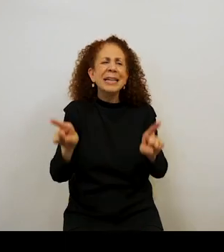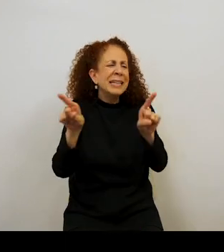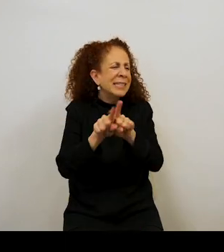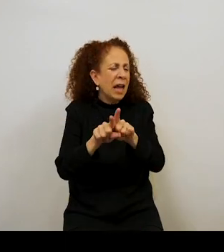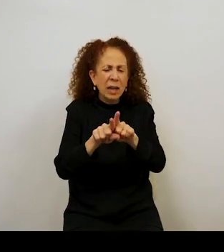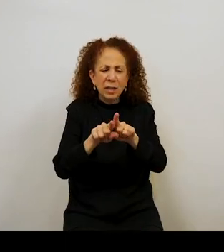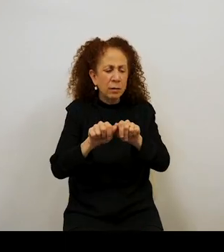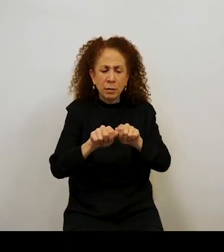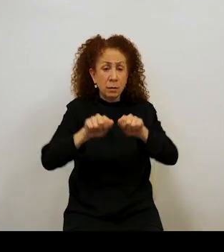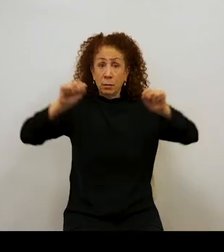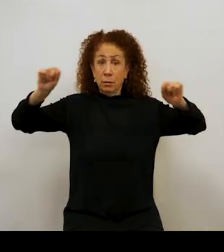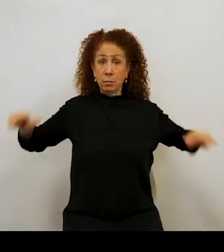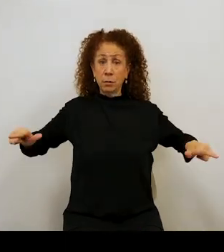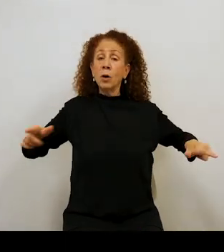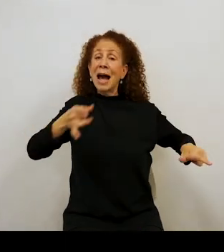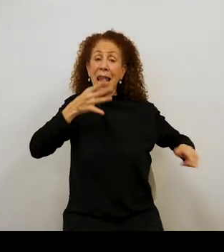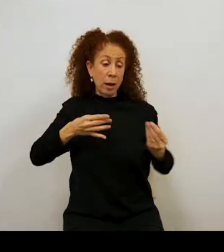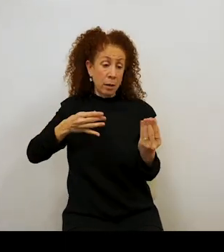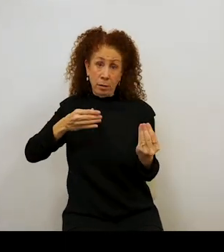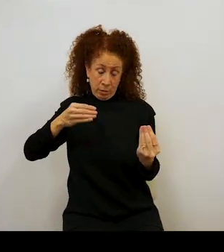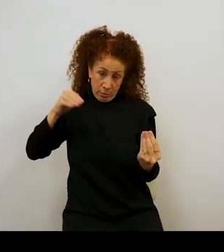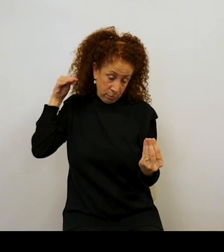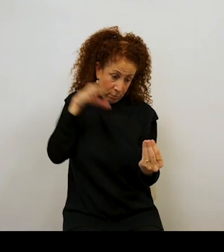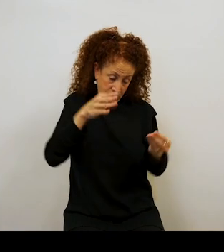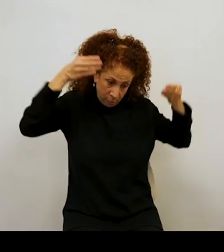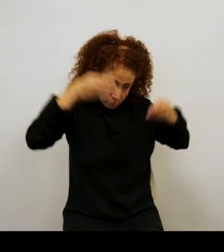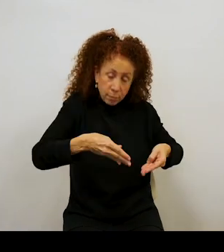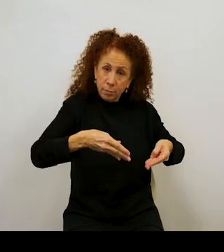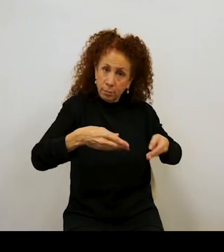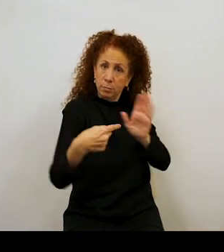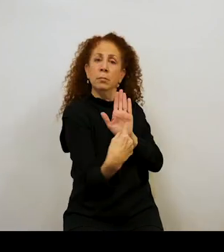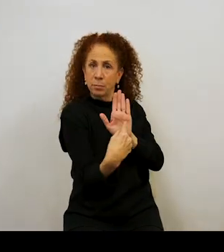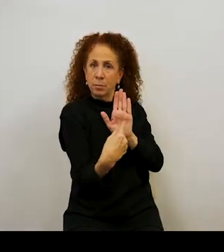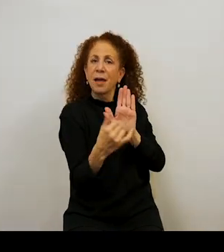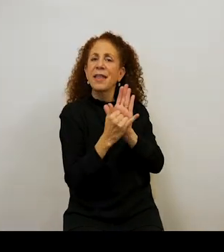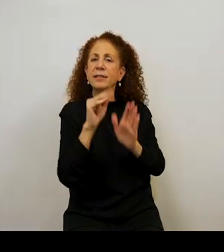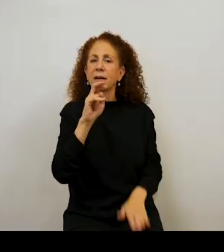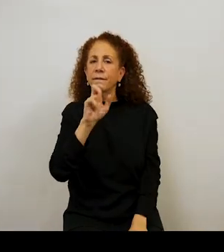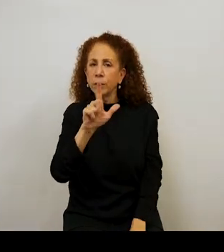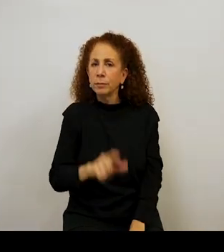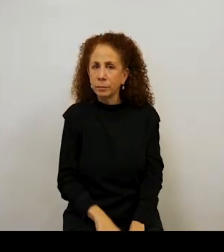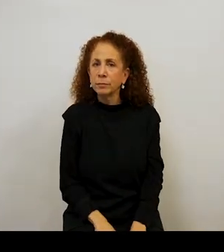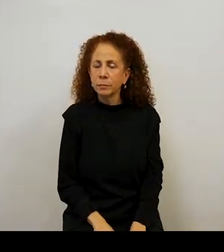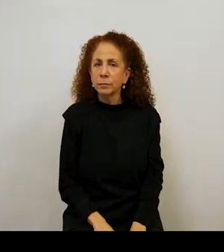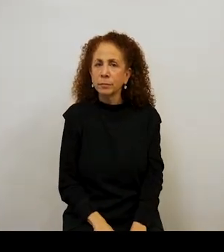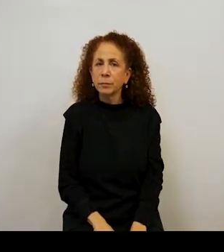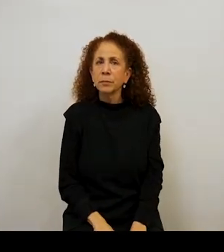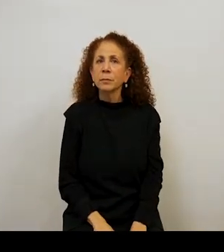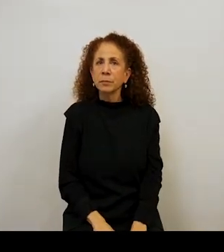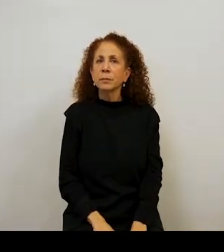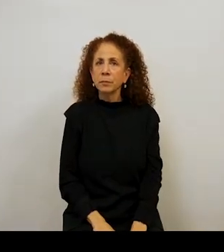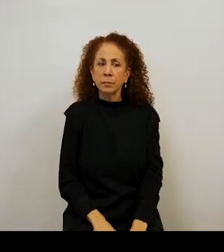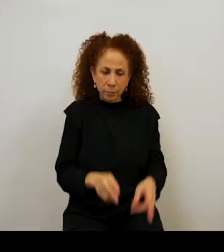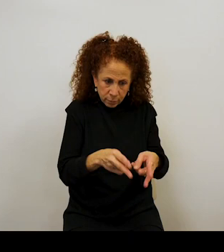of light on a very large canvas. Mm-hmm. And that, I think, is what the novel does. Mm-hmm. And you just try and have enough of the chink of